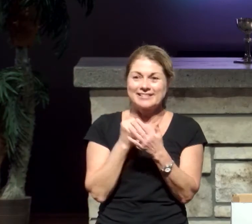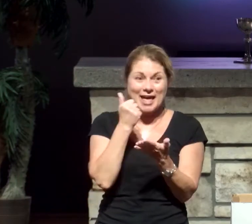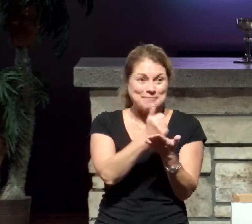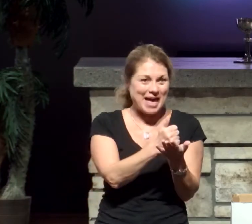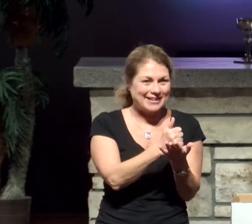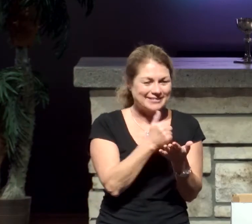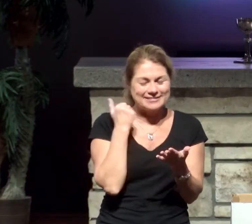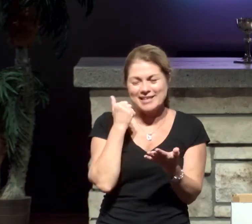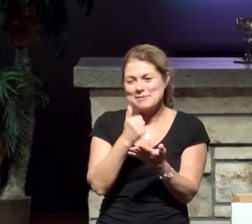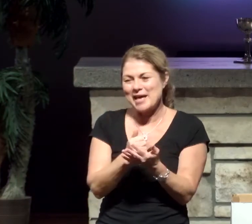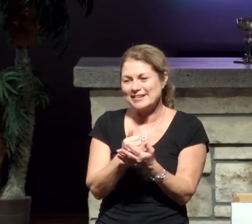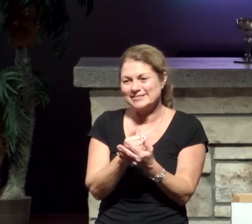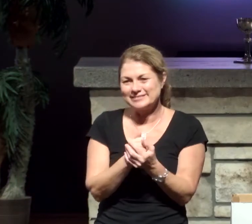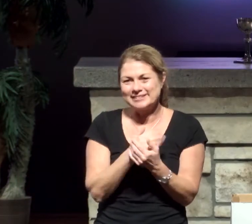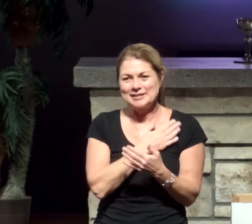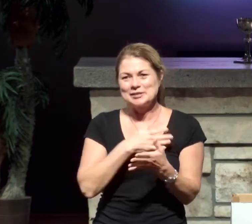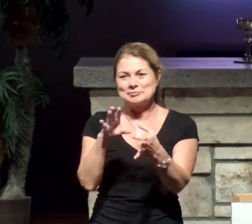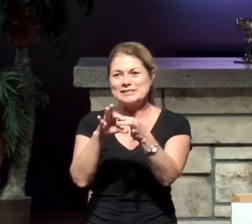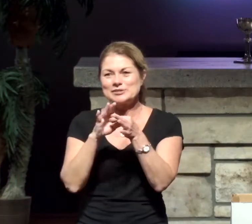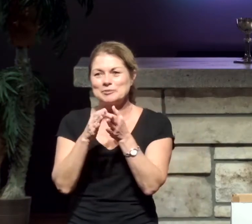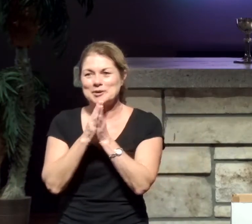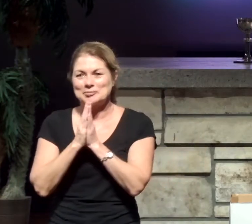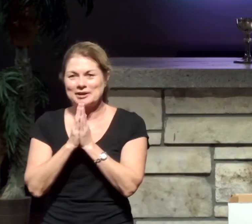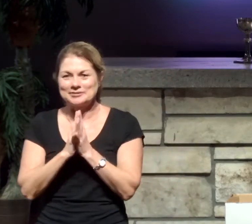Amen? Amen. Please join me in a prayer.